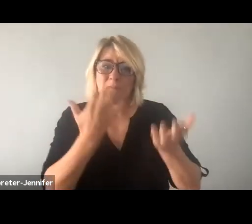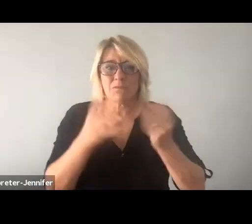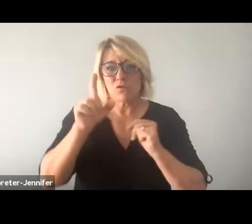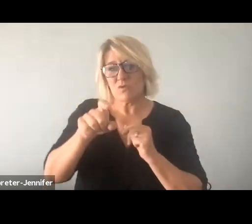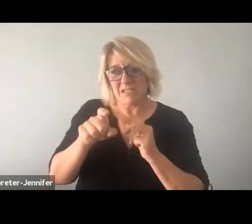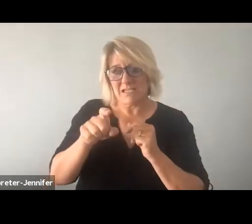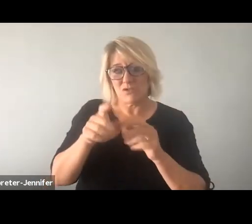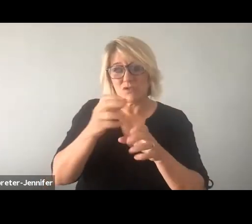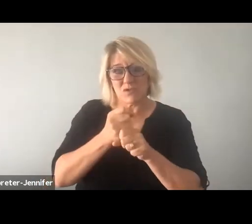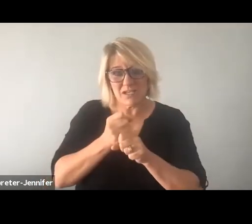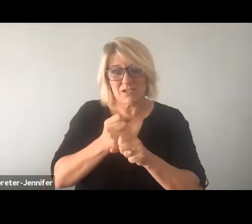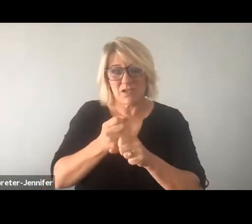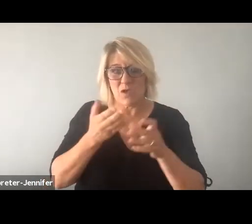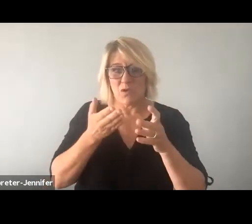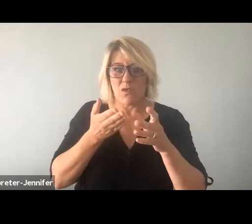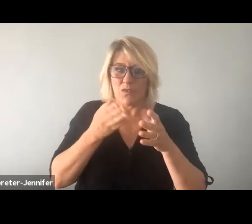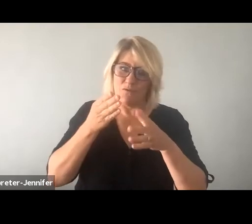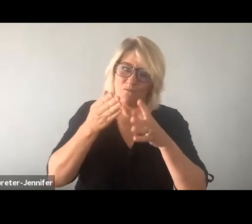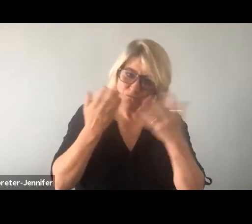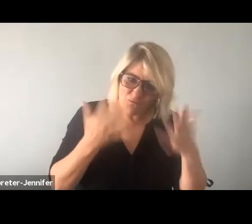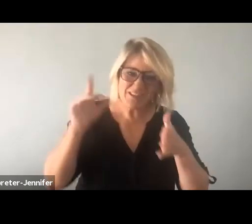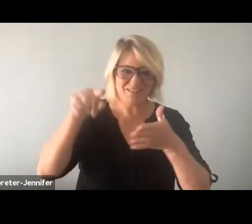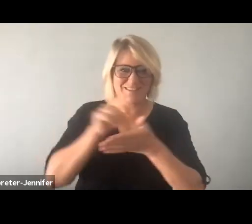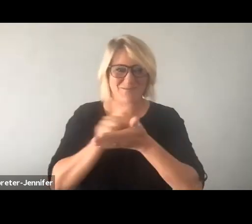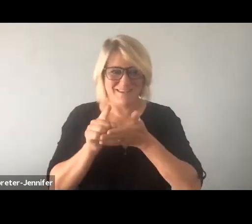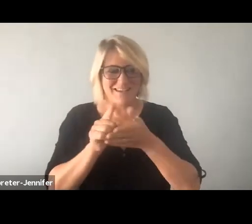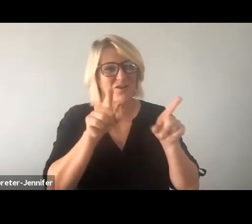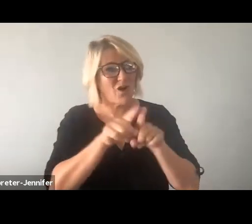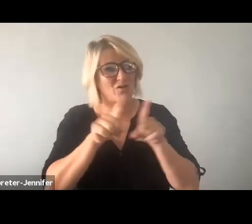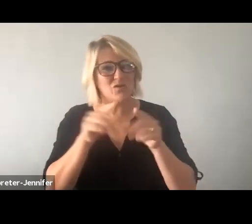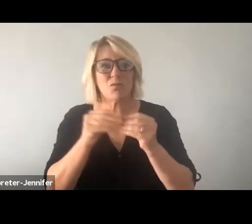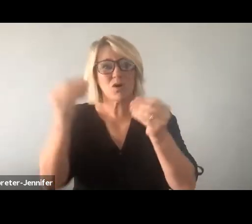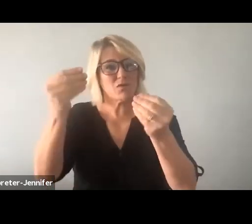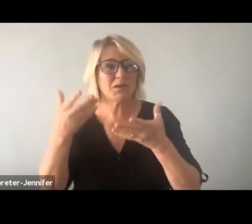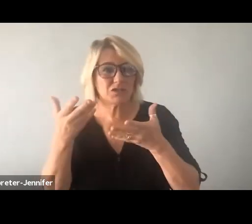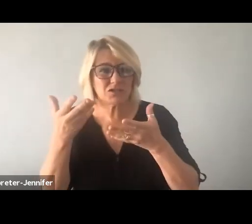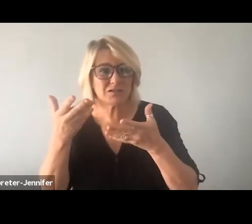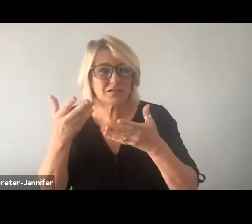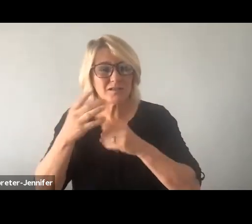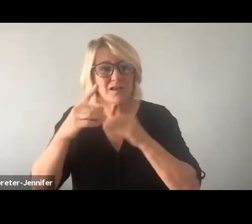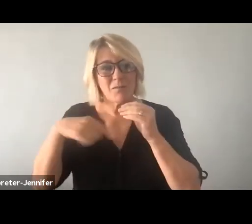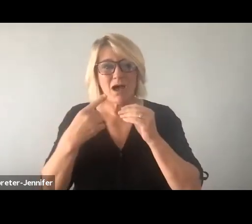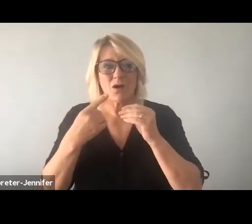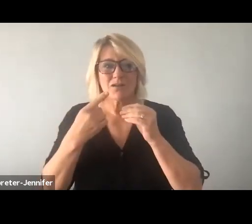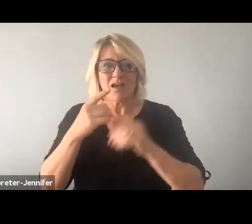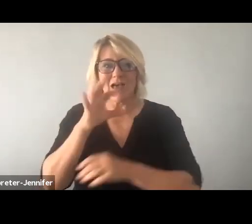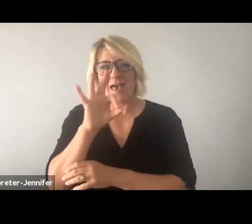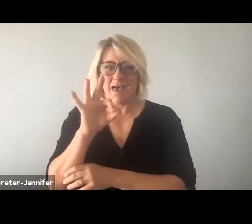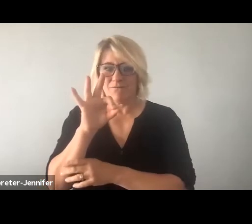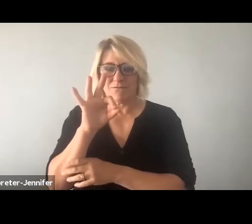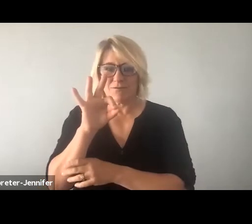to get through to this week. It will also have some information on our frequently asked